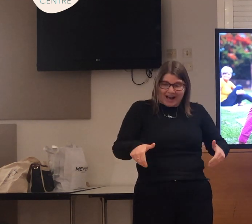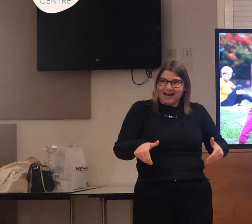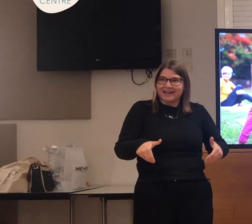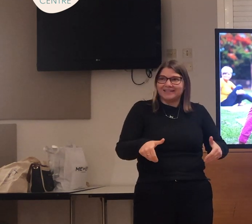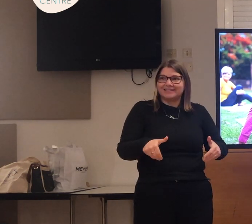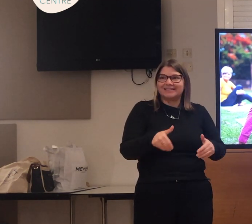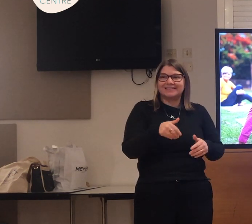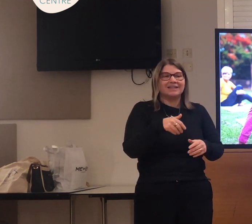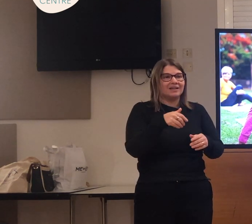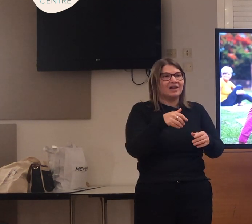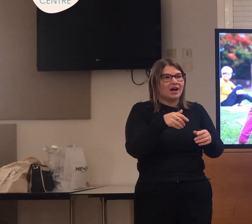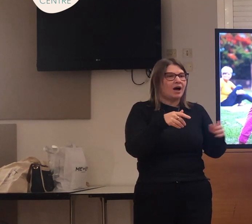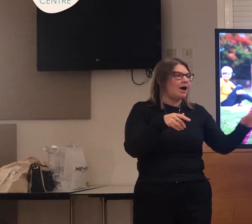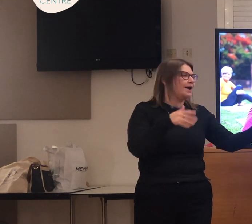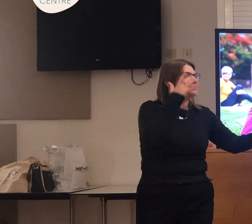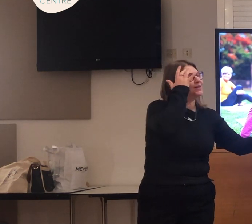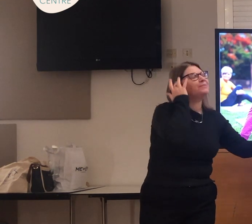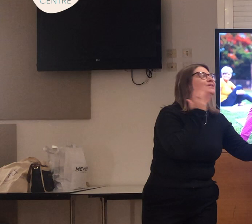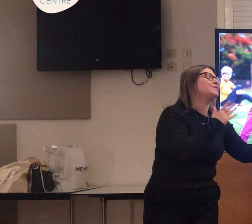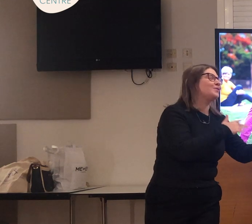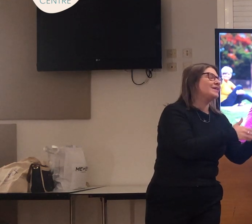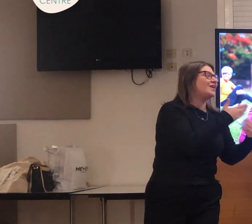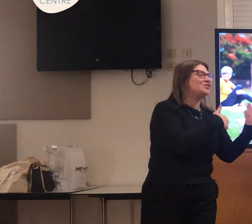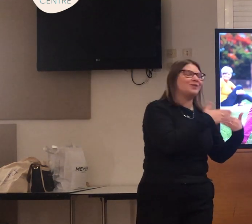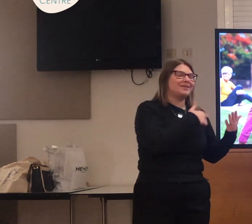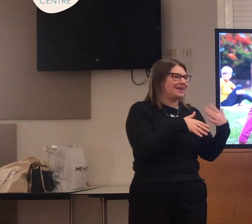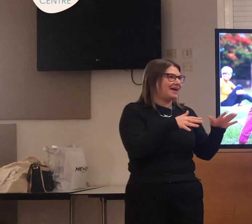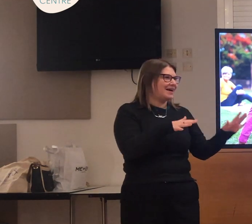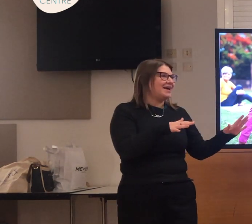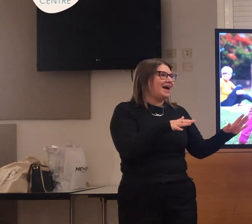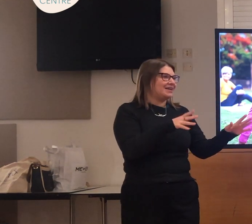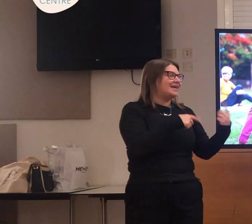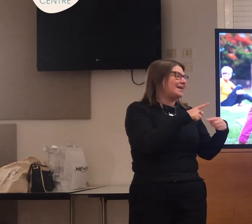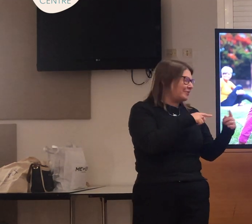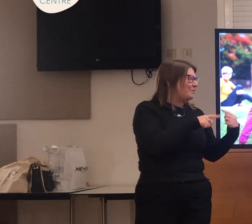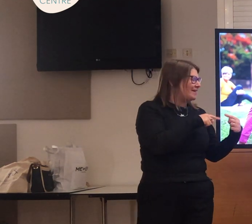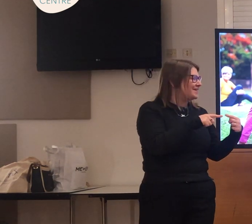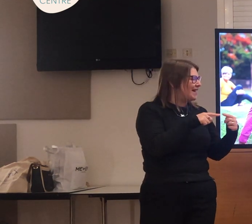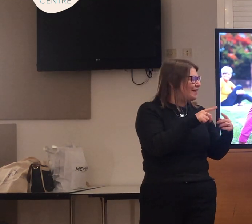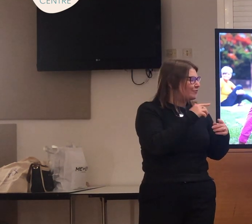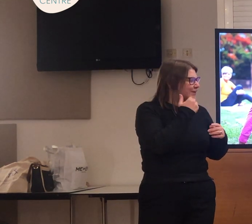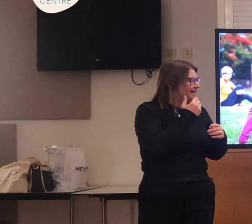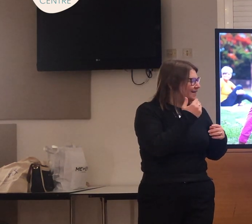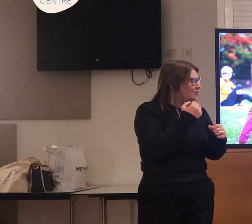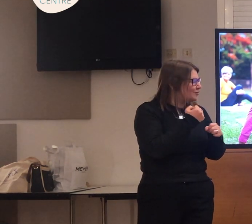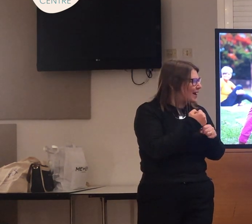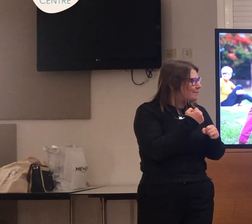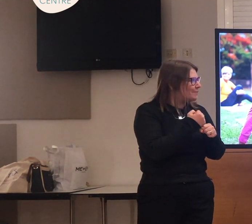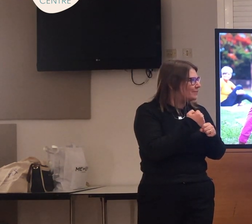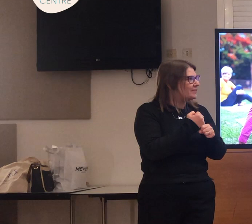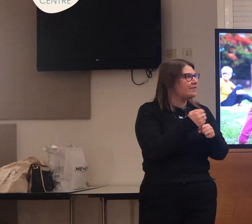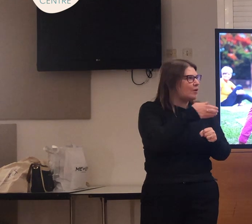Every gram of carbohydrate. So sorry. Nigel, Am I going too fast? Yeah, can we go back to the